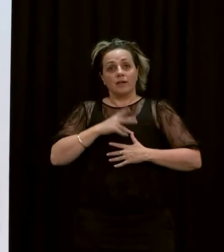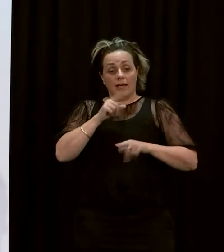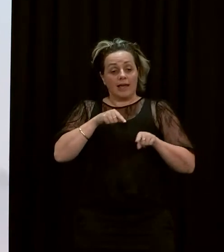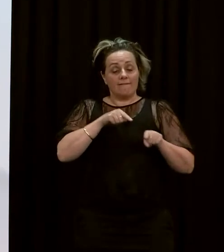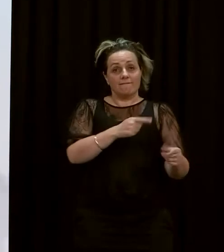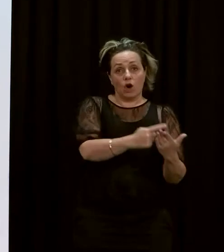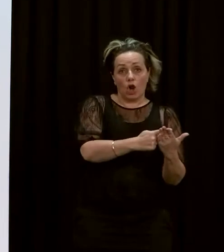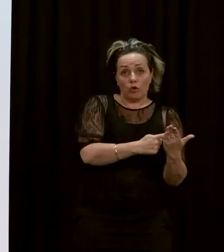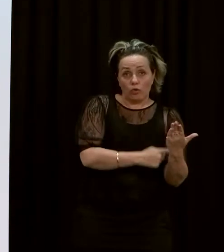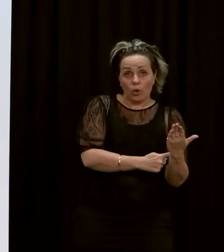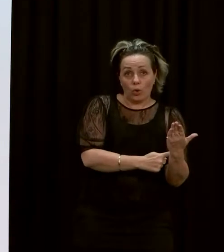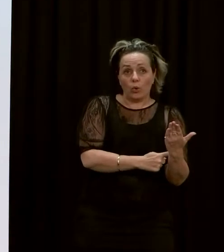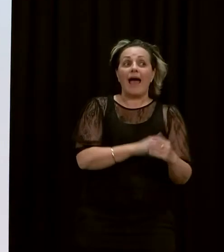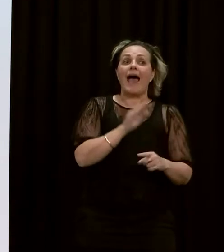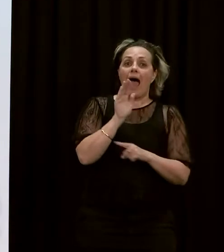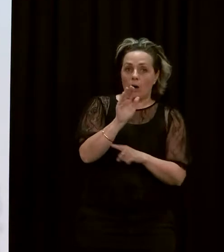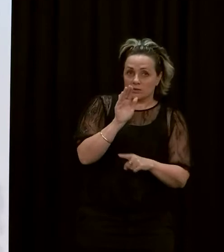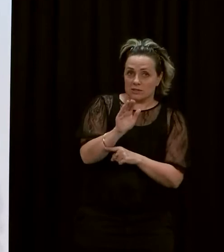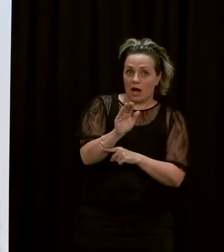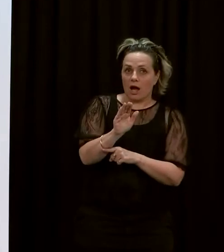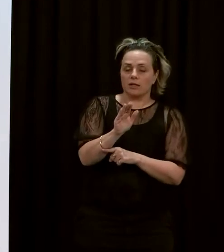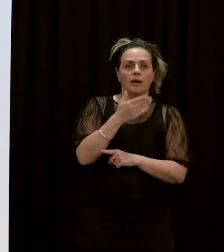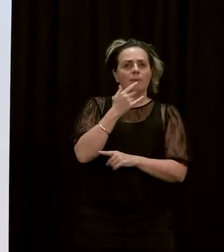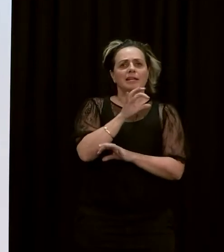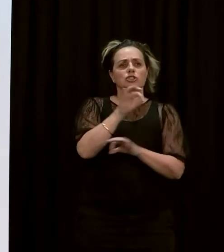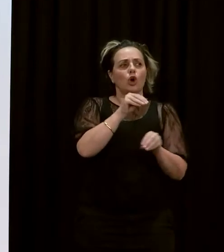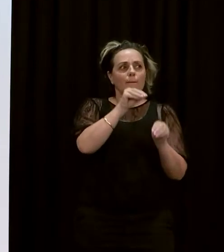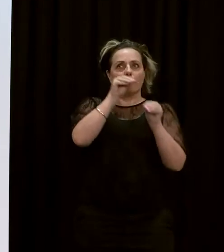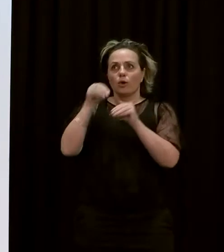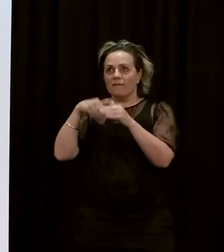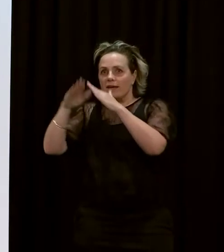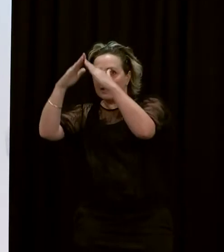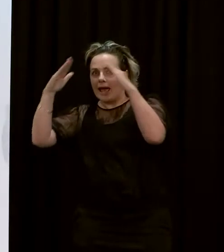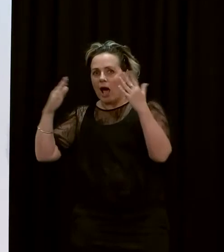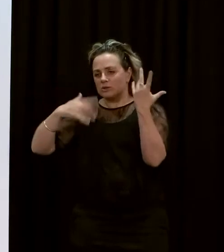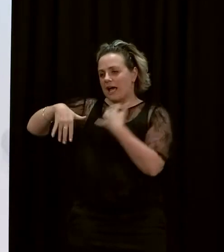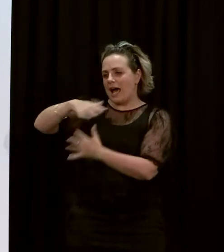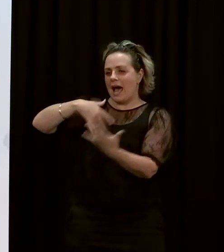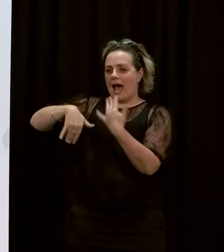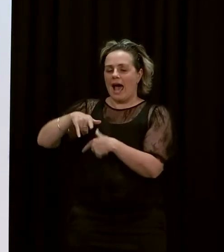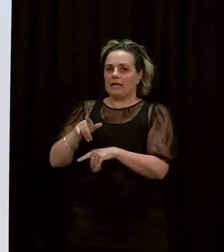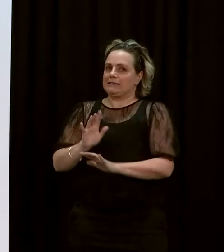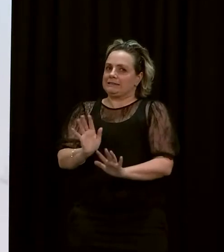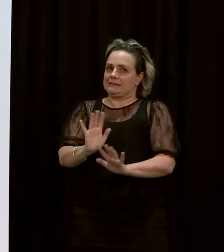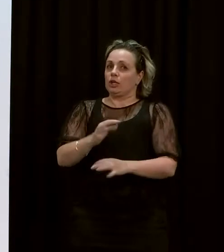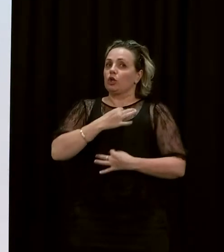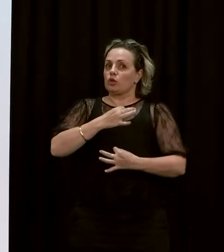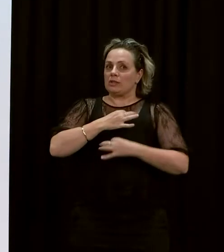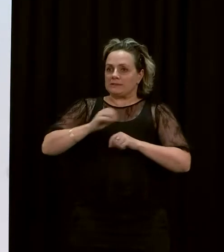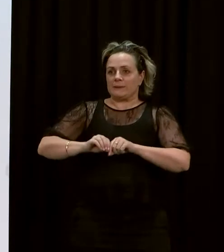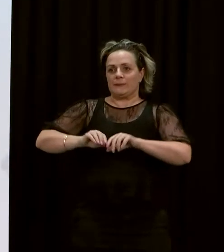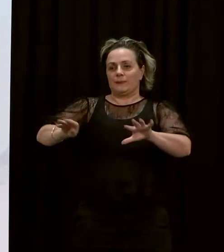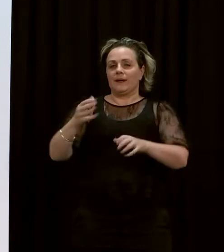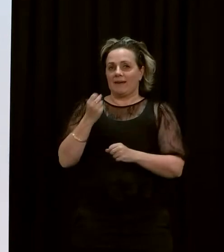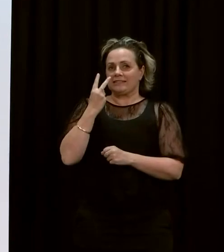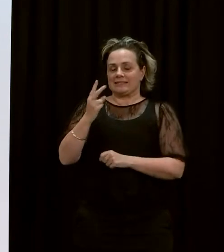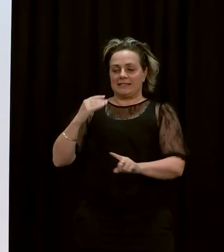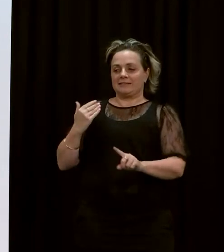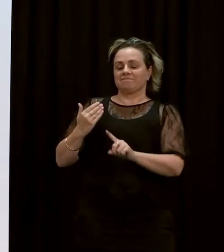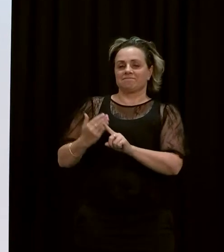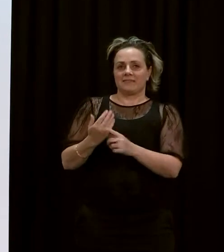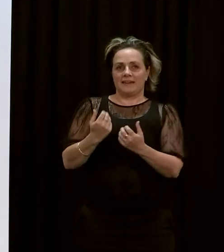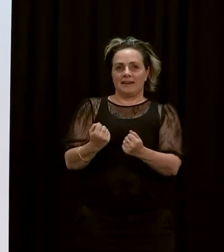doing the right thing outside. Please don't go inside and continue that kind of congregation. That is the risk, and we've seen it in this outbreak. Prime